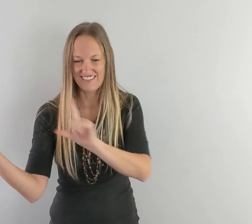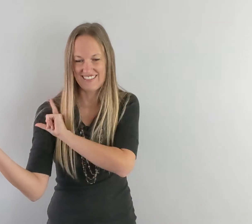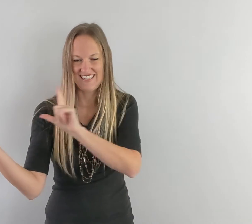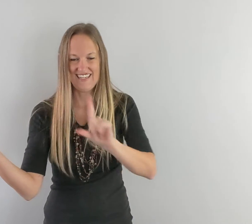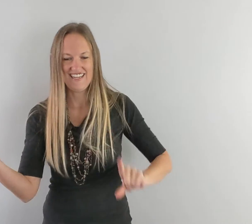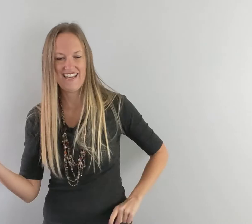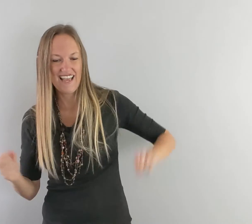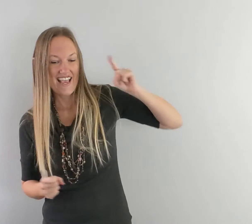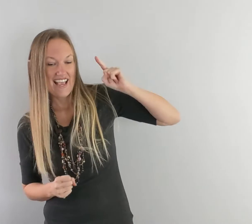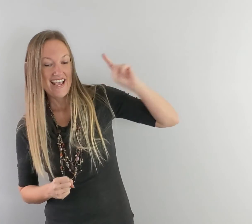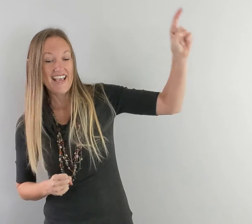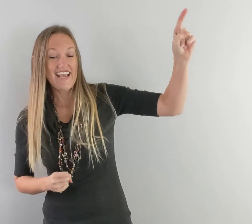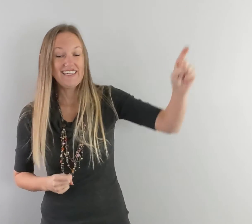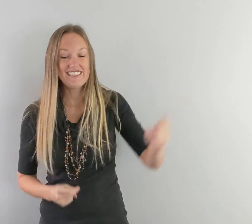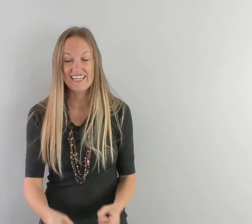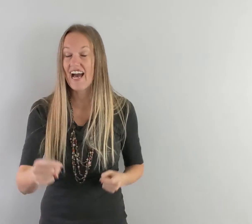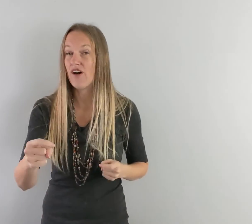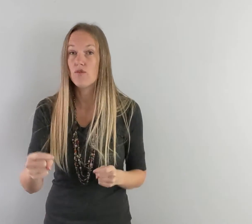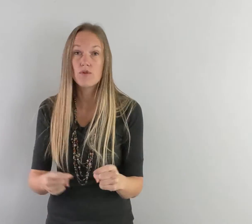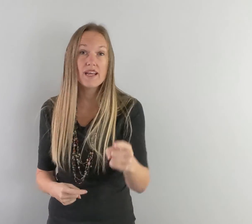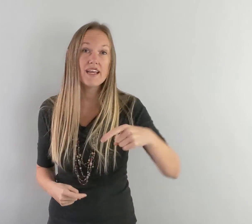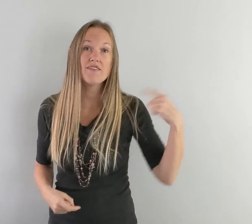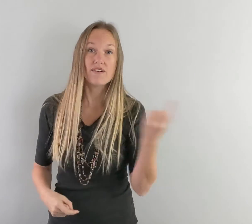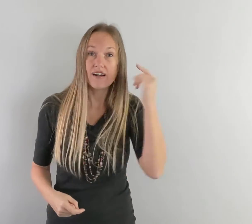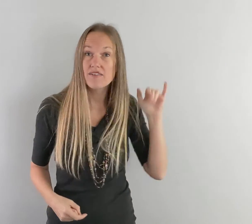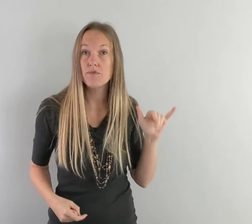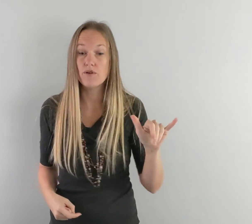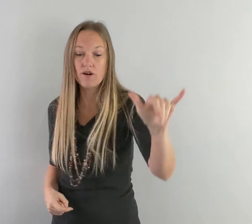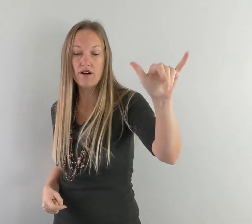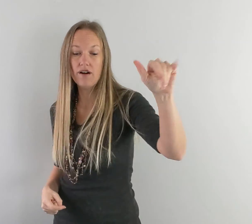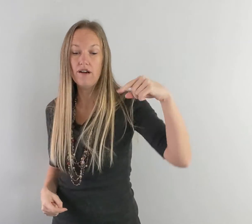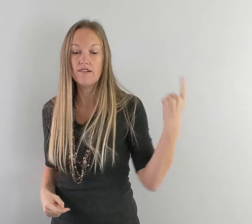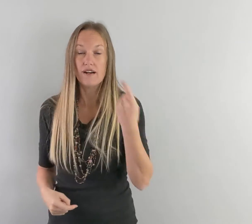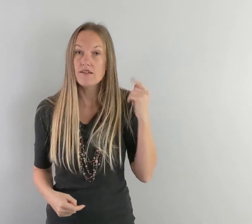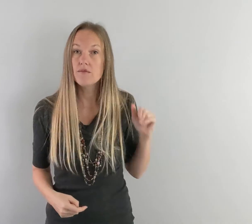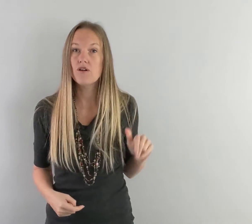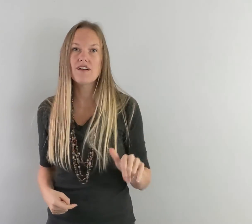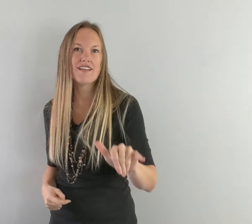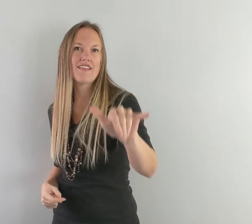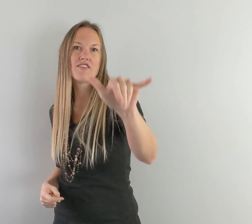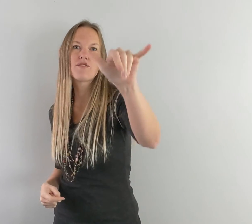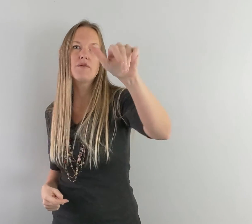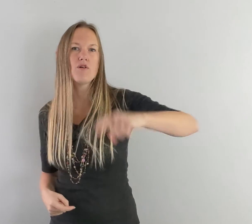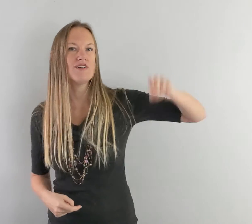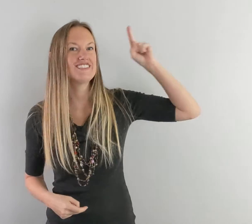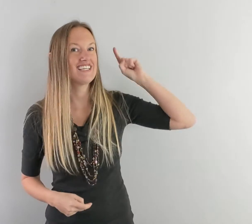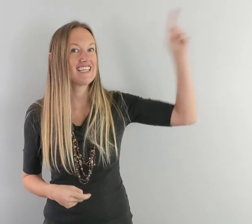Lords. He shall reign forevermore, forevermore. And then 3 mores.